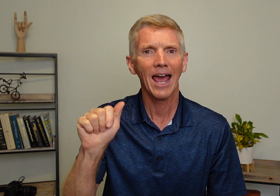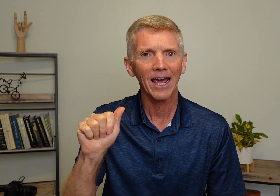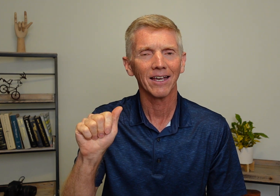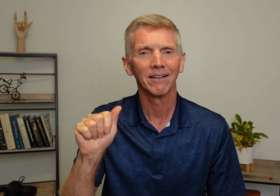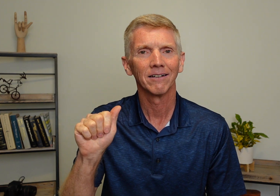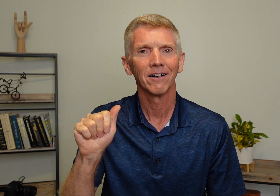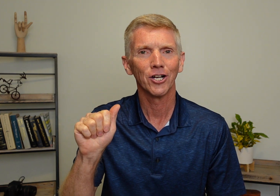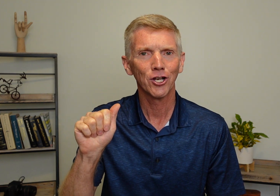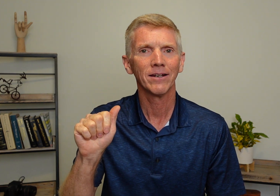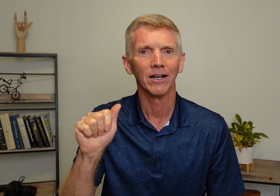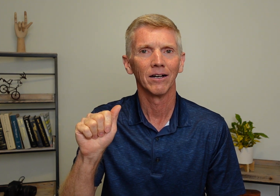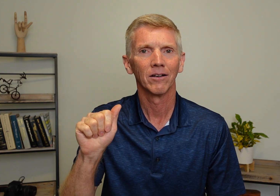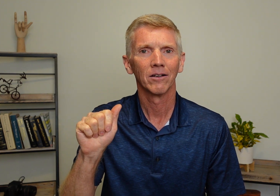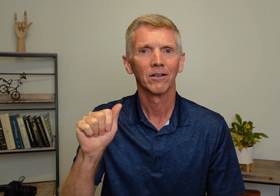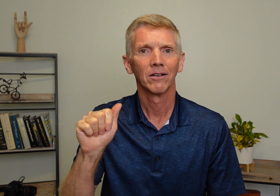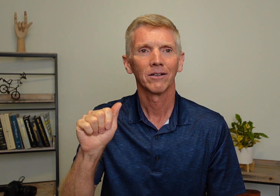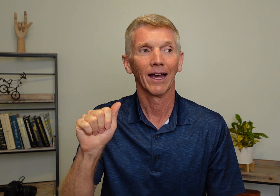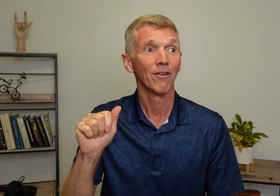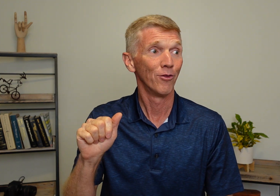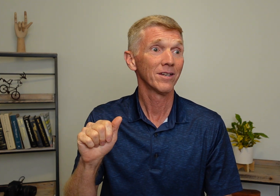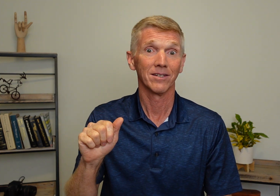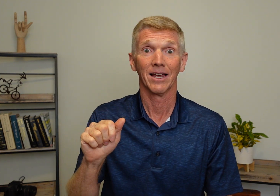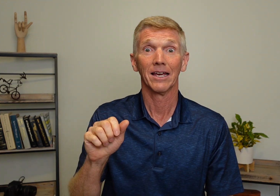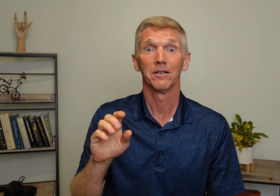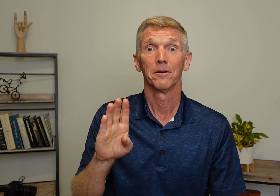A-G-E-N-D-A? Agenda. Okay, this is a